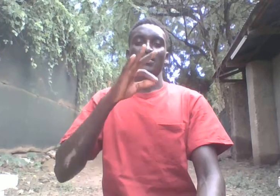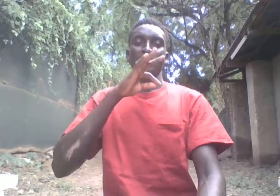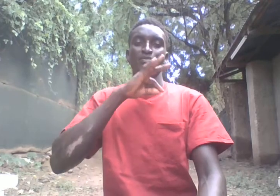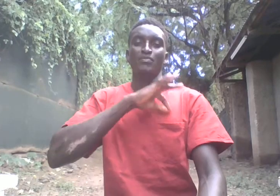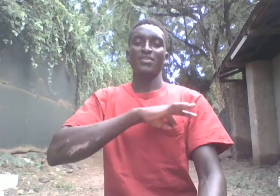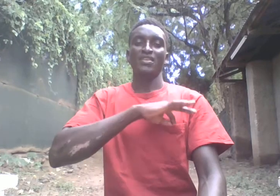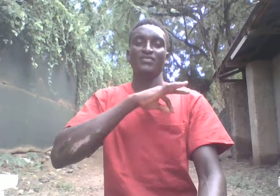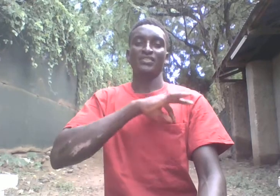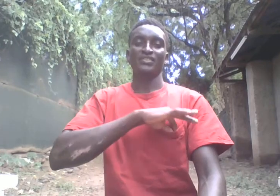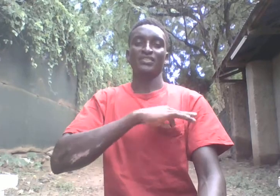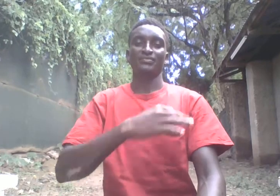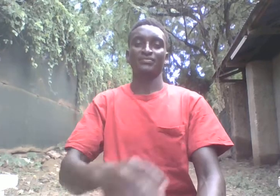Benefit,